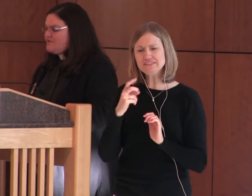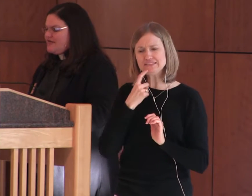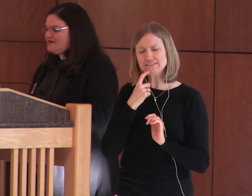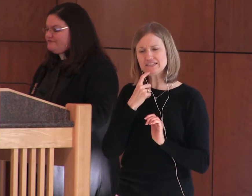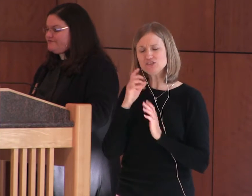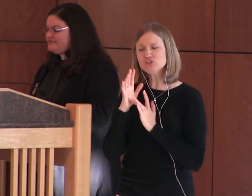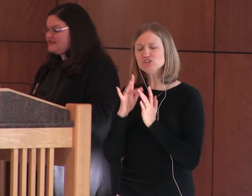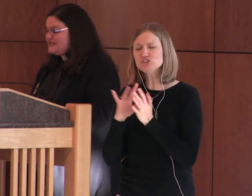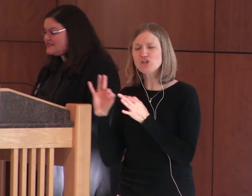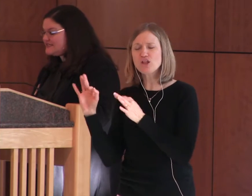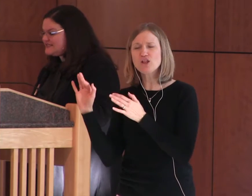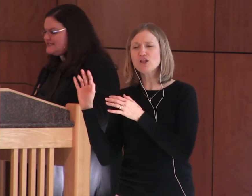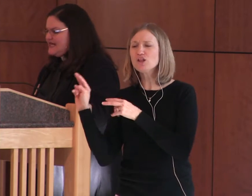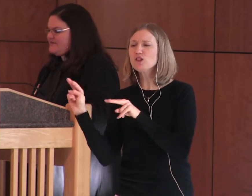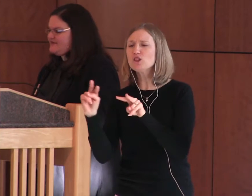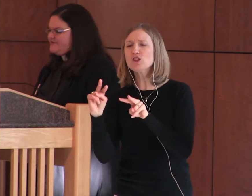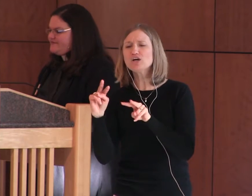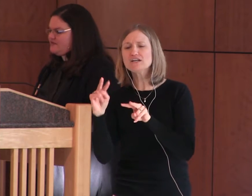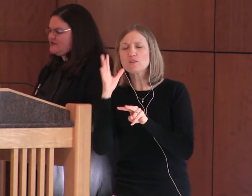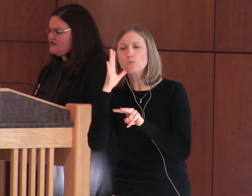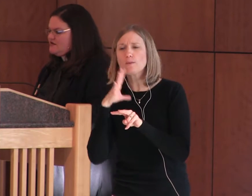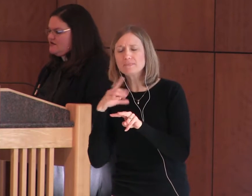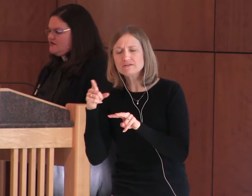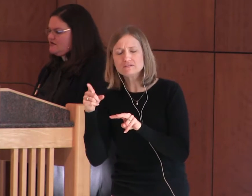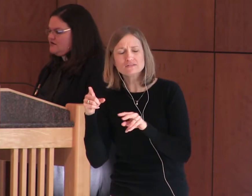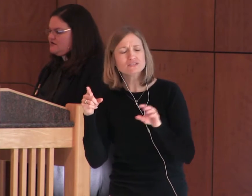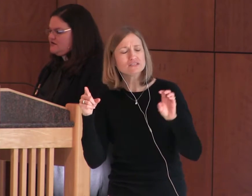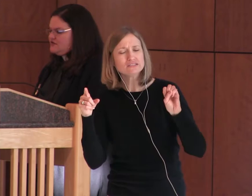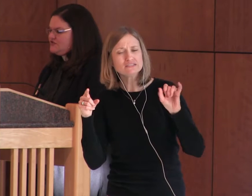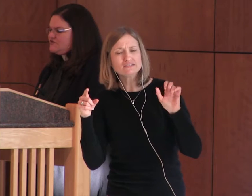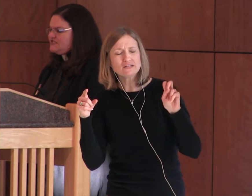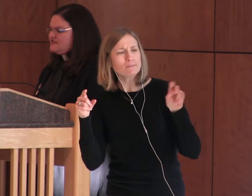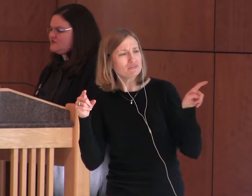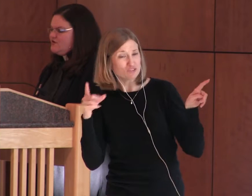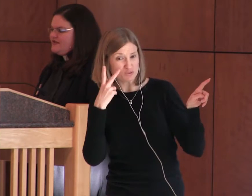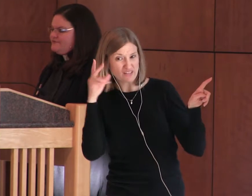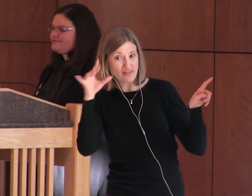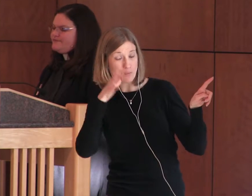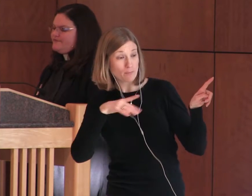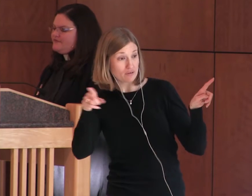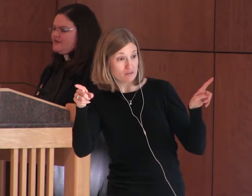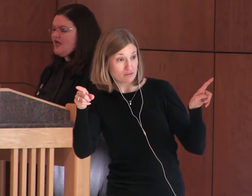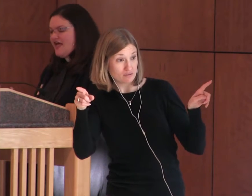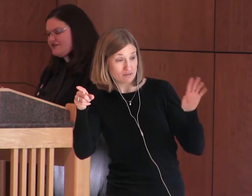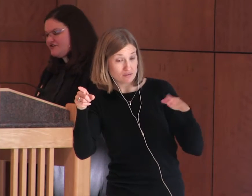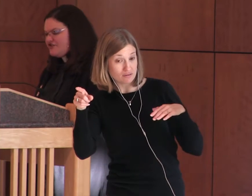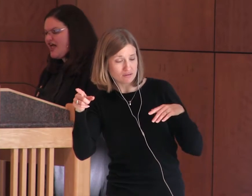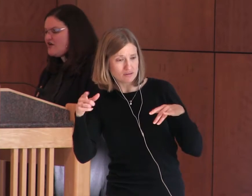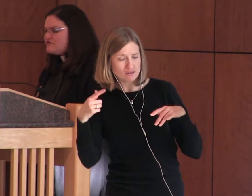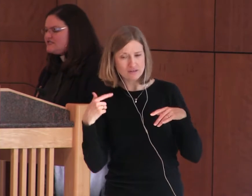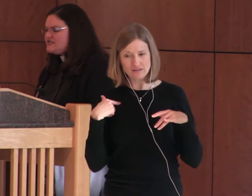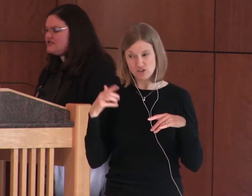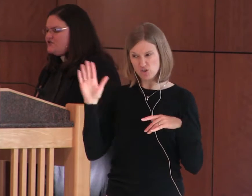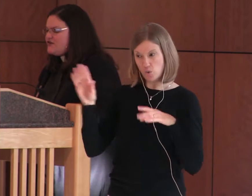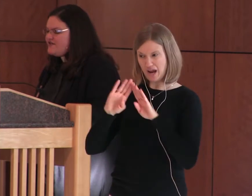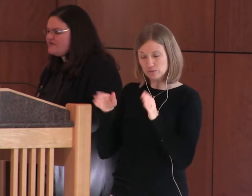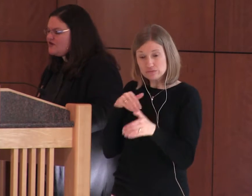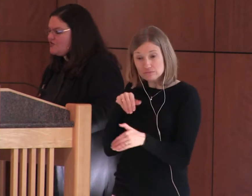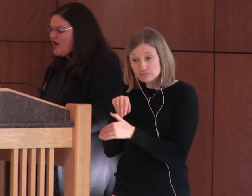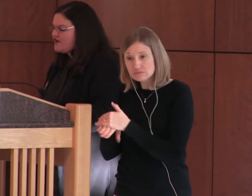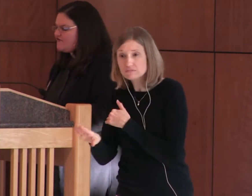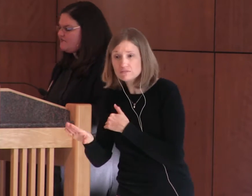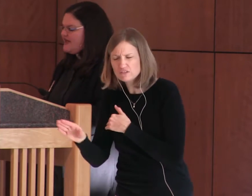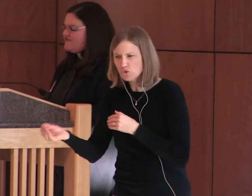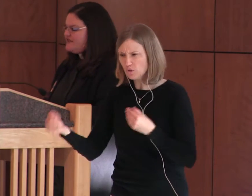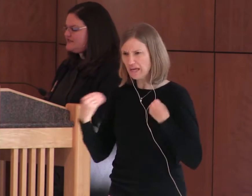toward the woman, he said to Simon, 'Do you see this woman? I entered your house. You gave